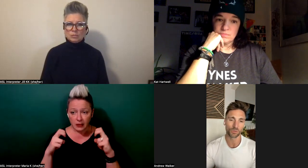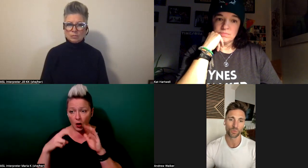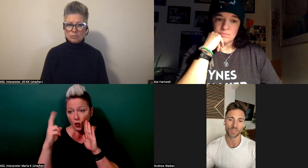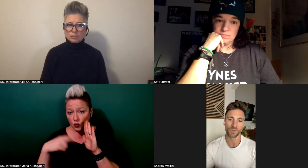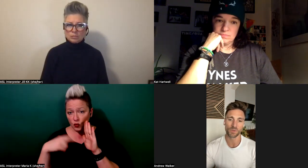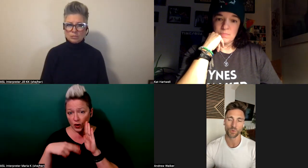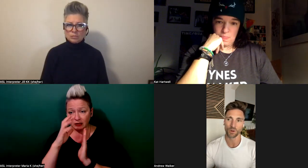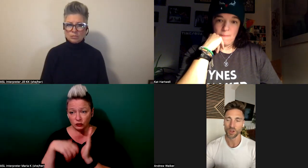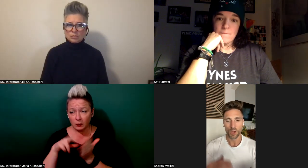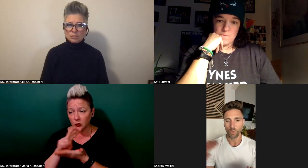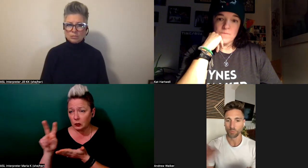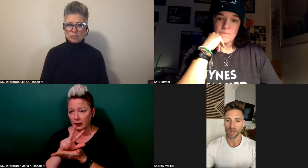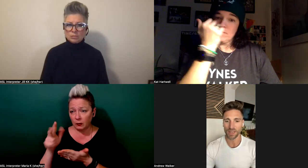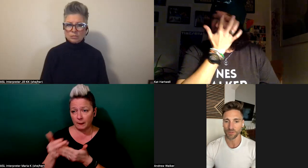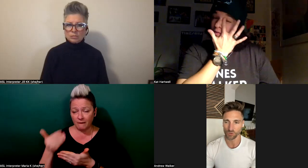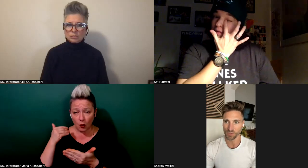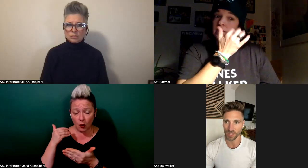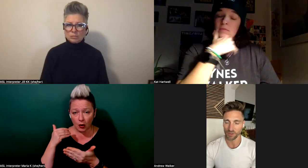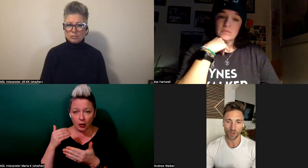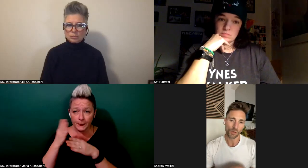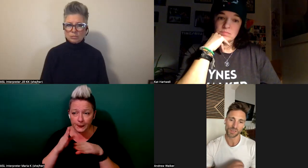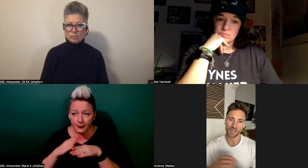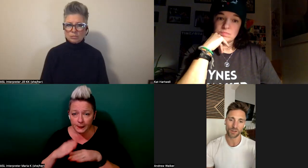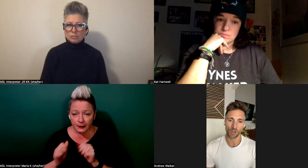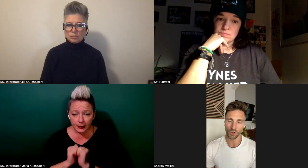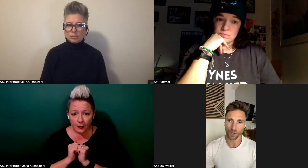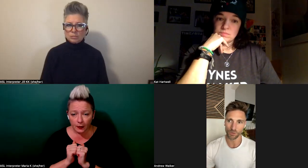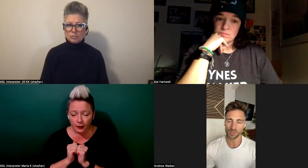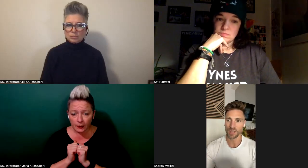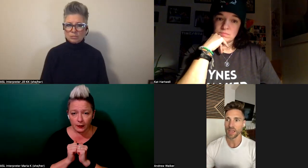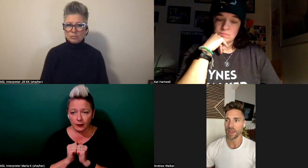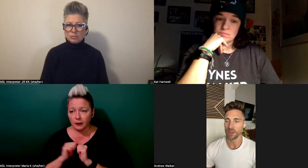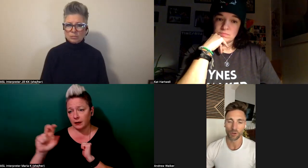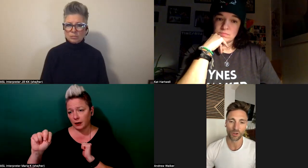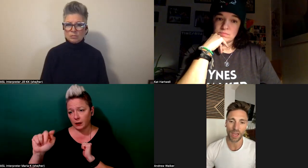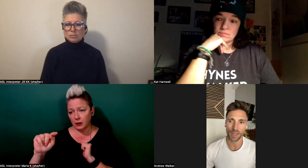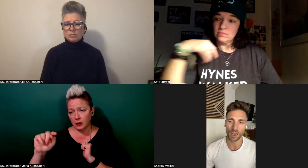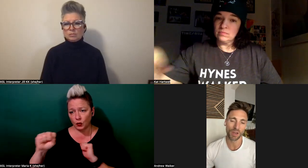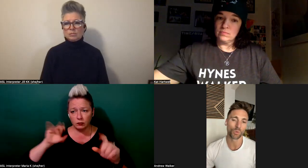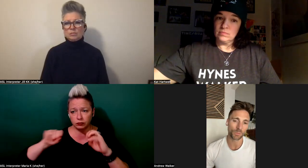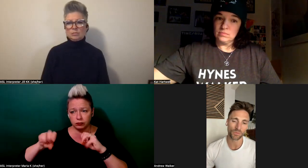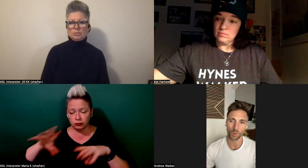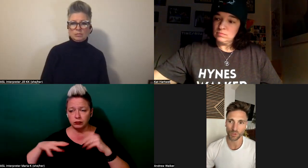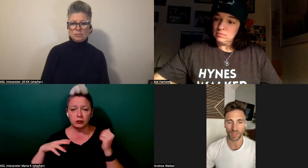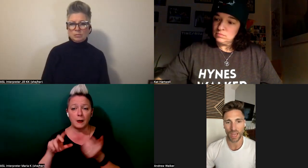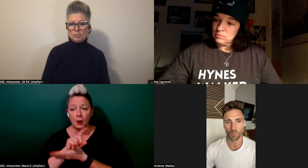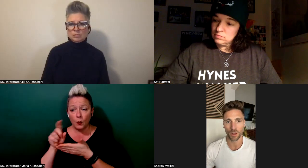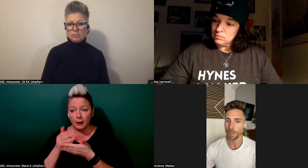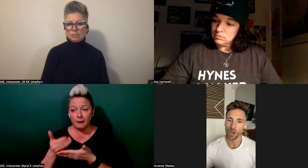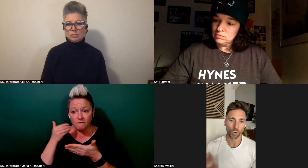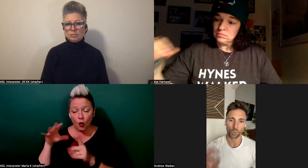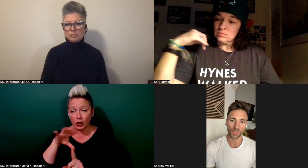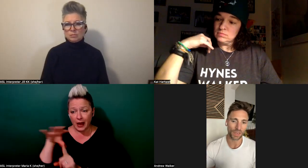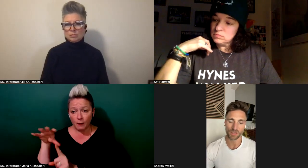script 2-3 weeks before, we'll break down the script together, we send in all of our notes, and then her and I, about a week before we go to